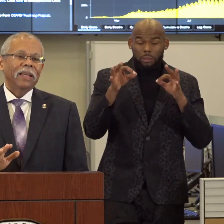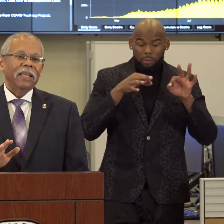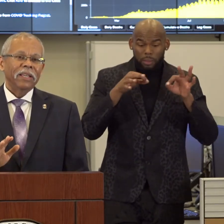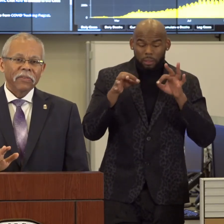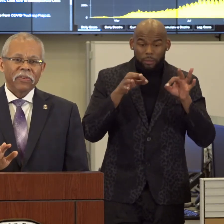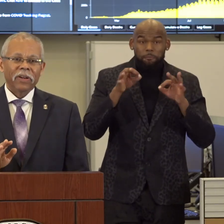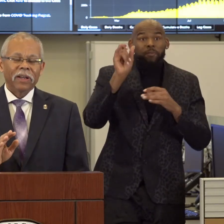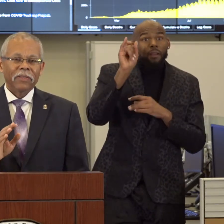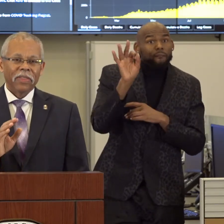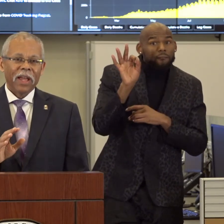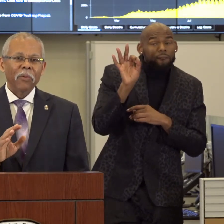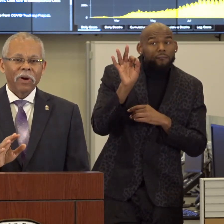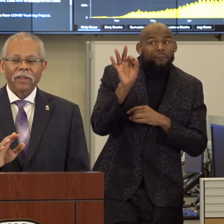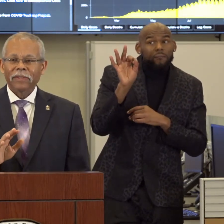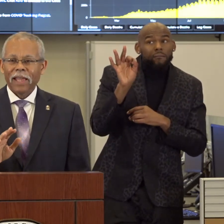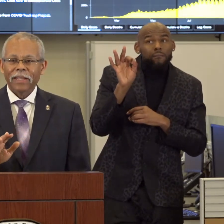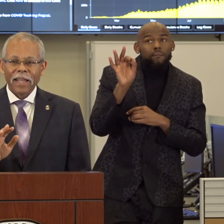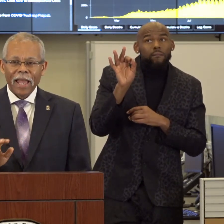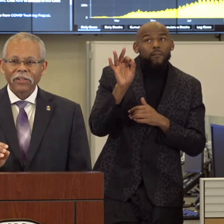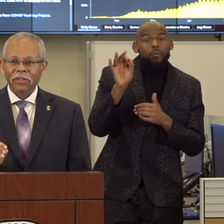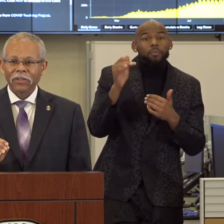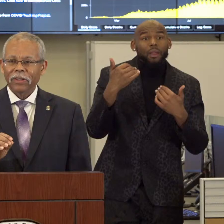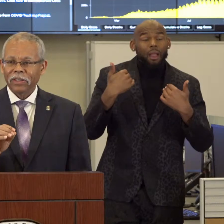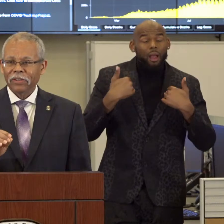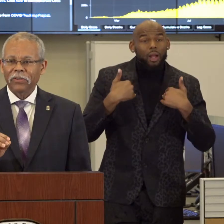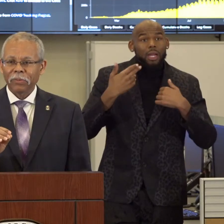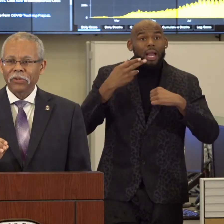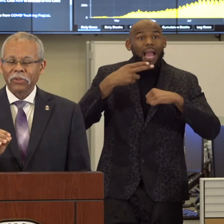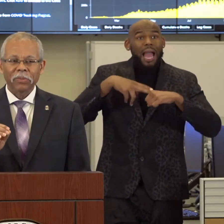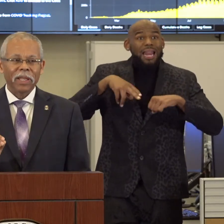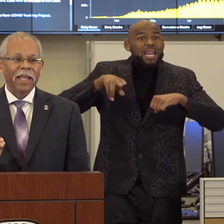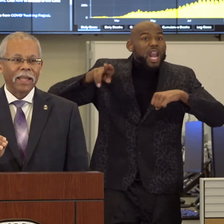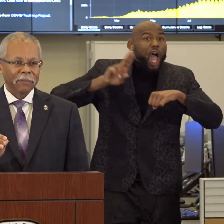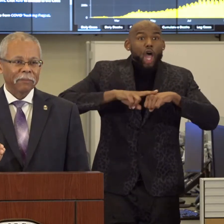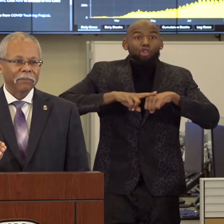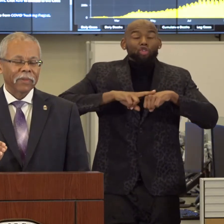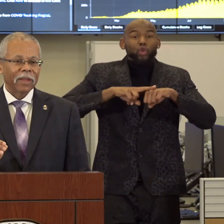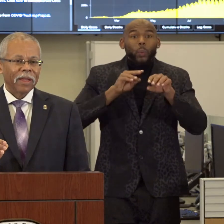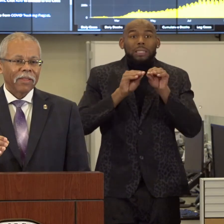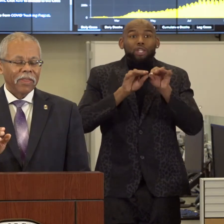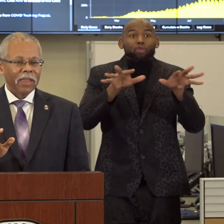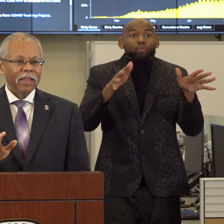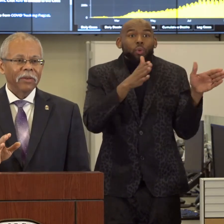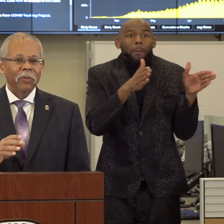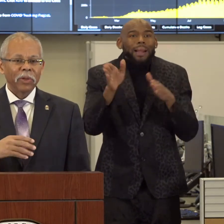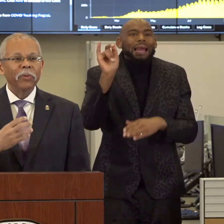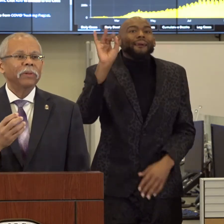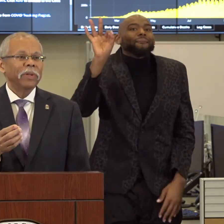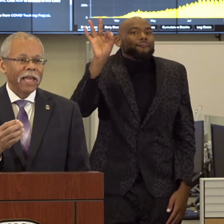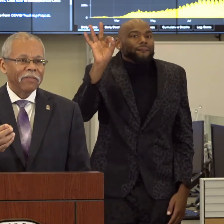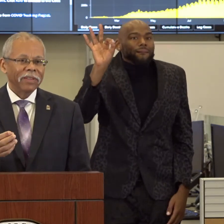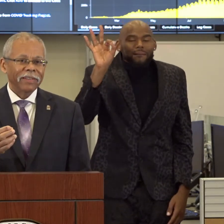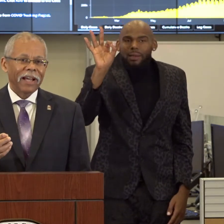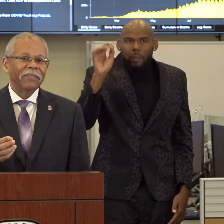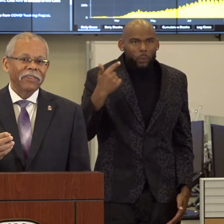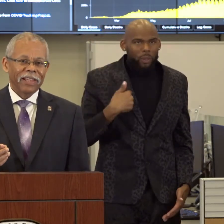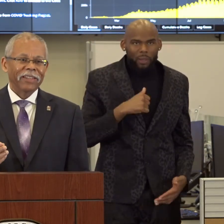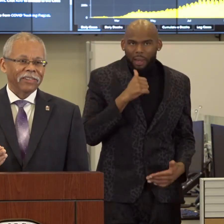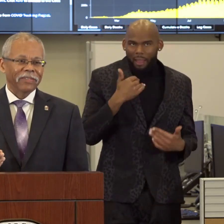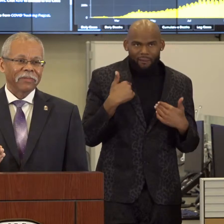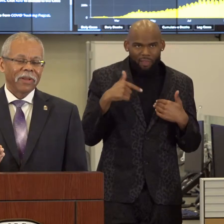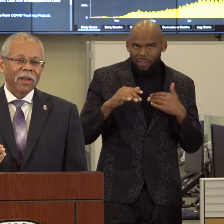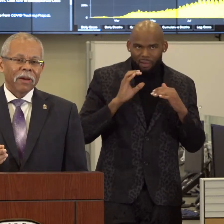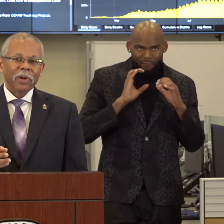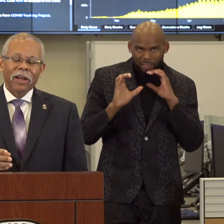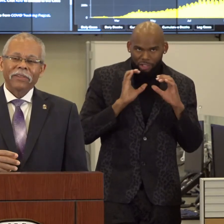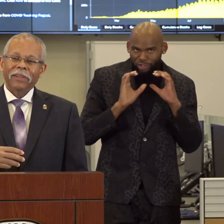that if there was a national distribution plan, then we wouldn't be having this